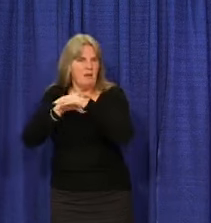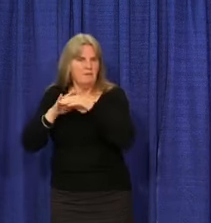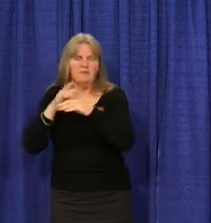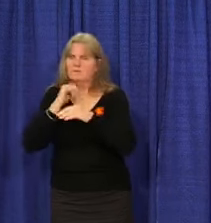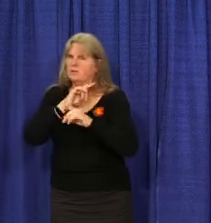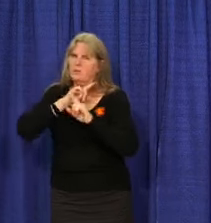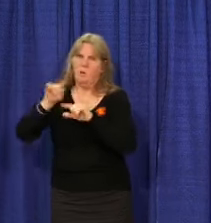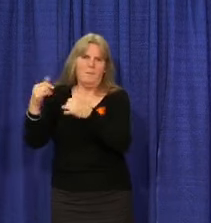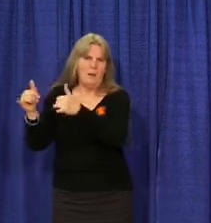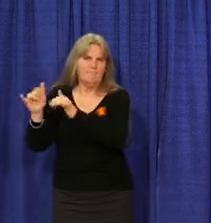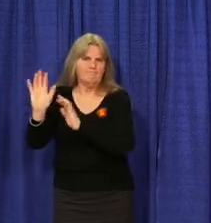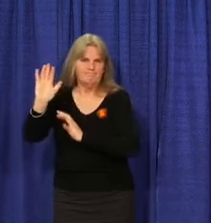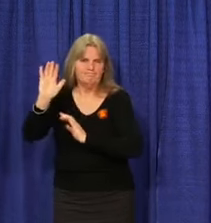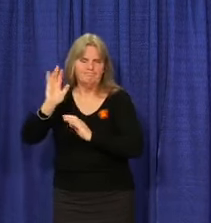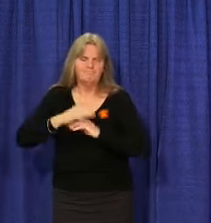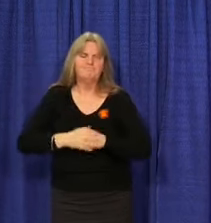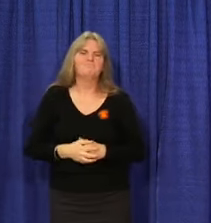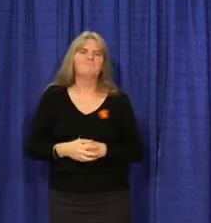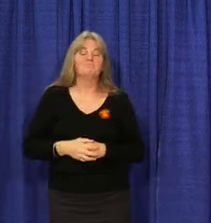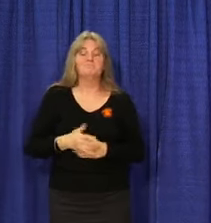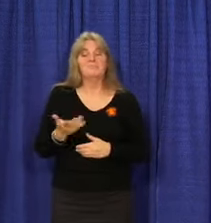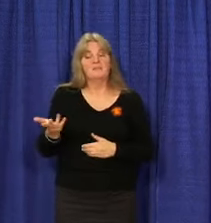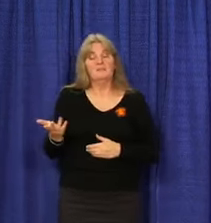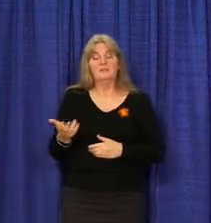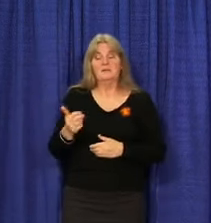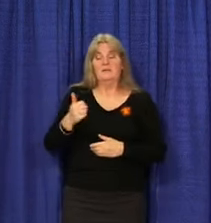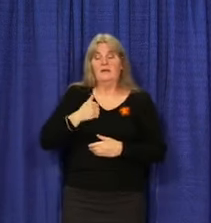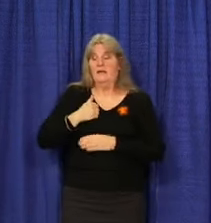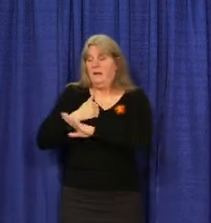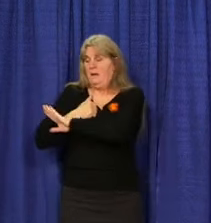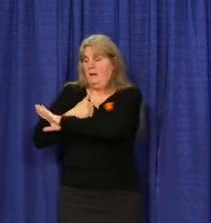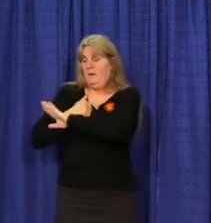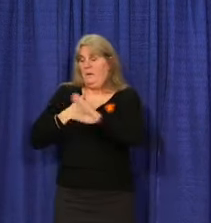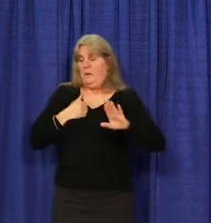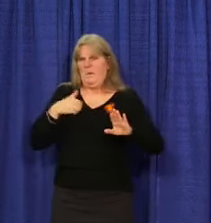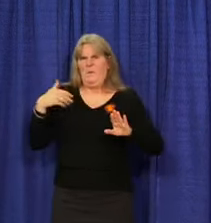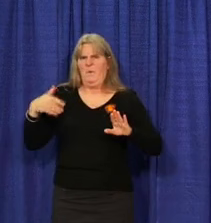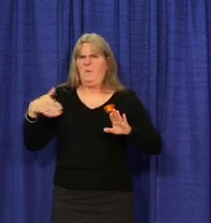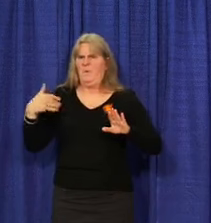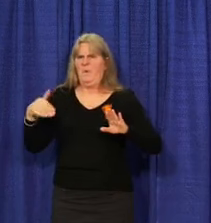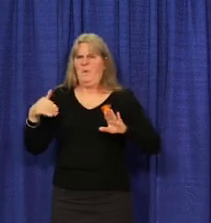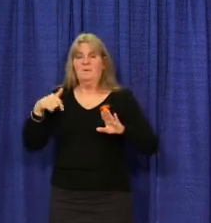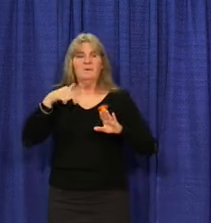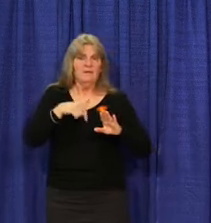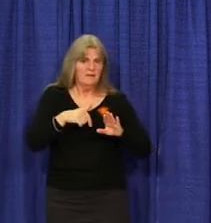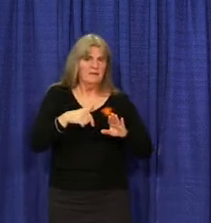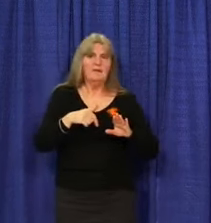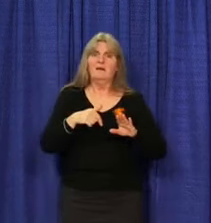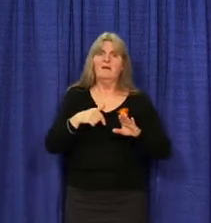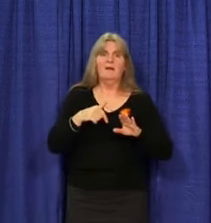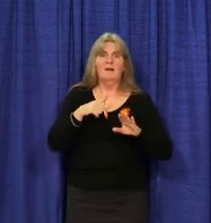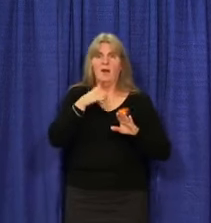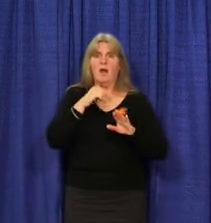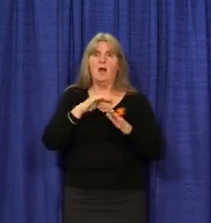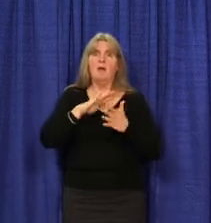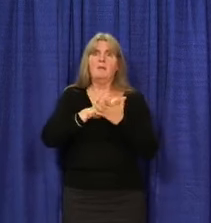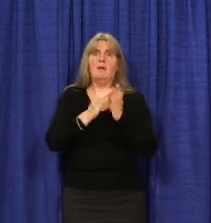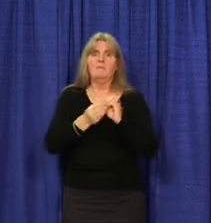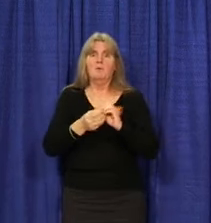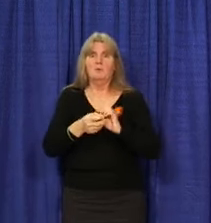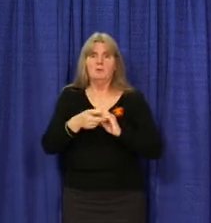We're again fortunate as we look around the country how we have not had to roll back or restrict our public